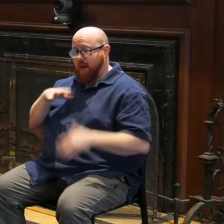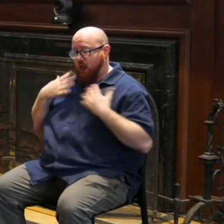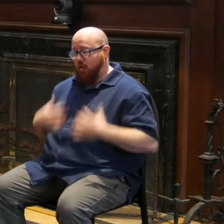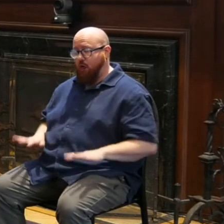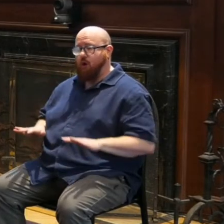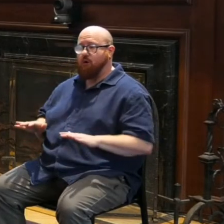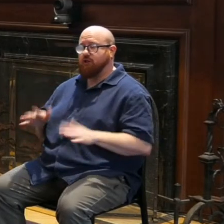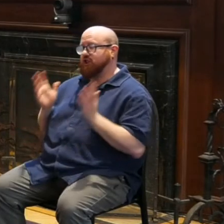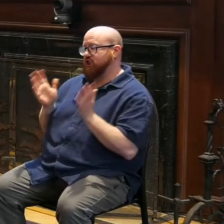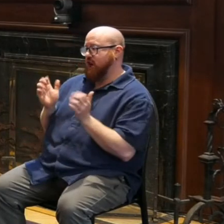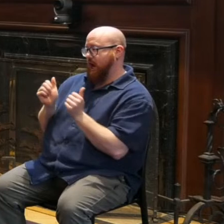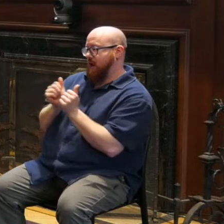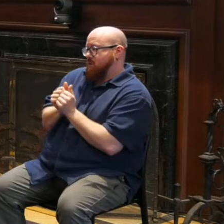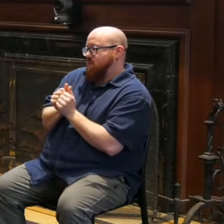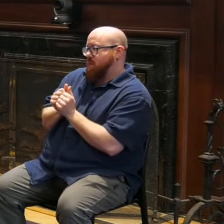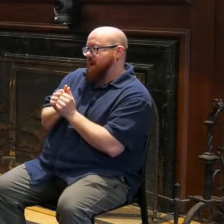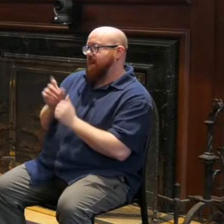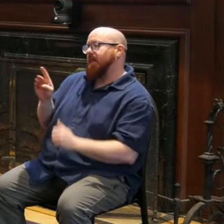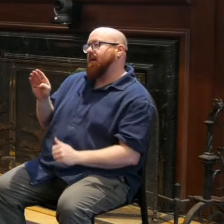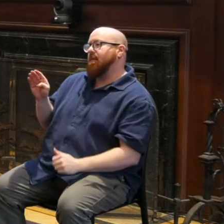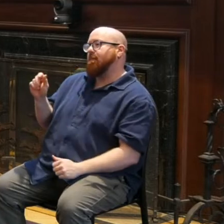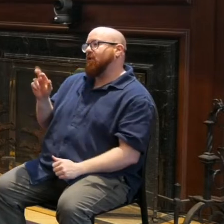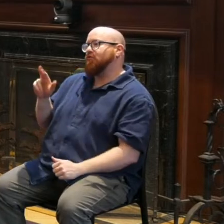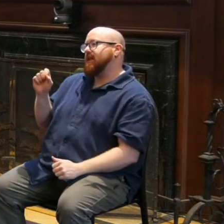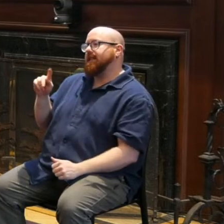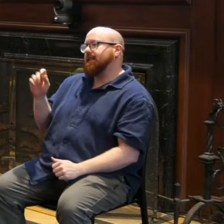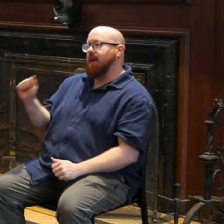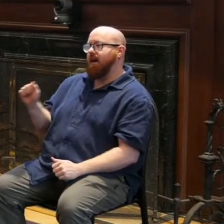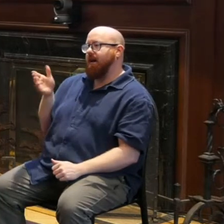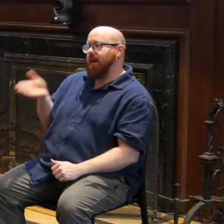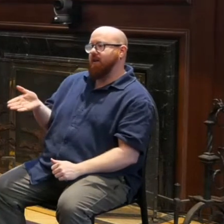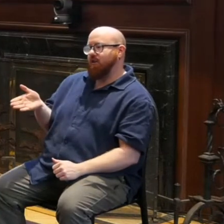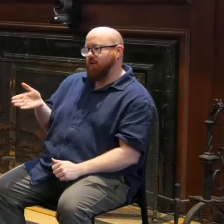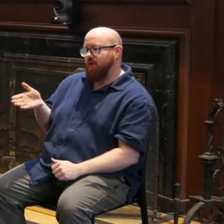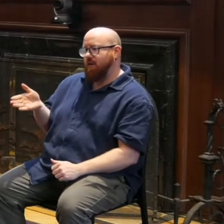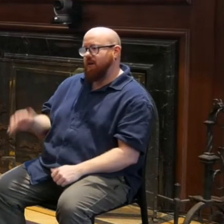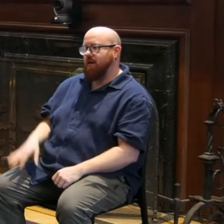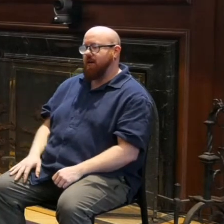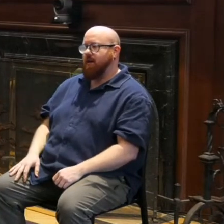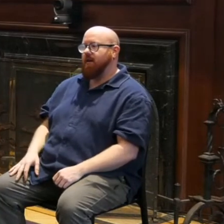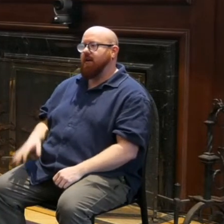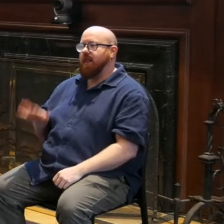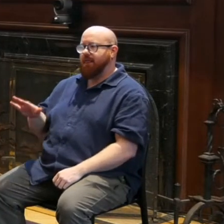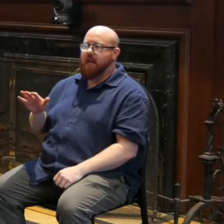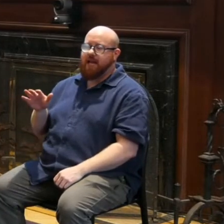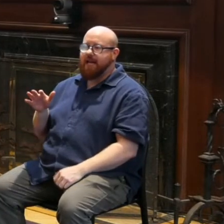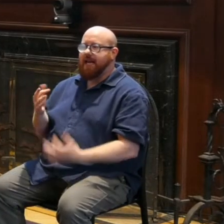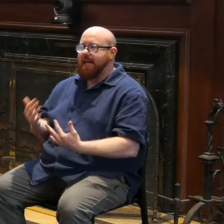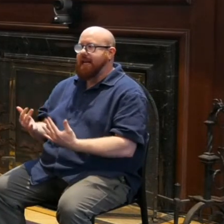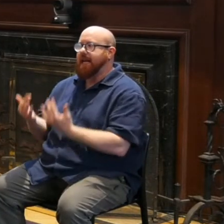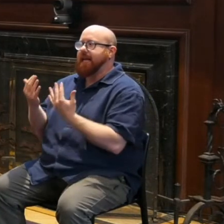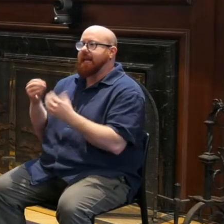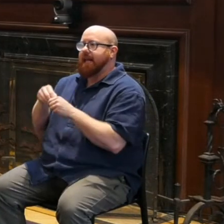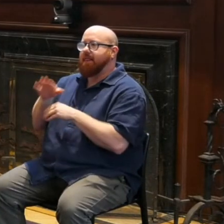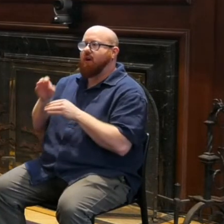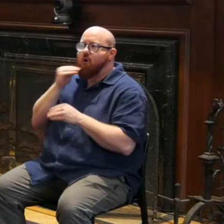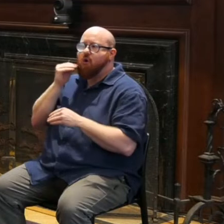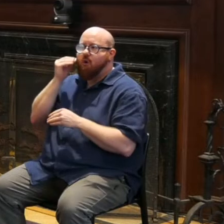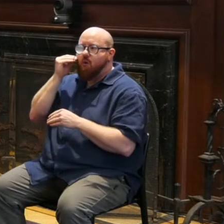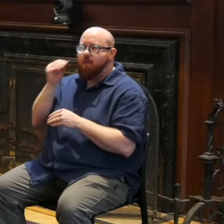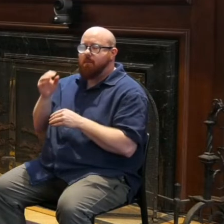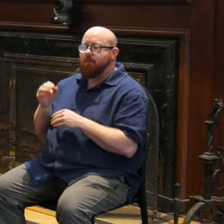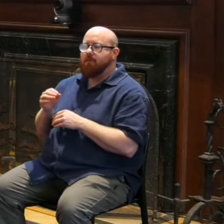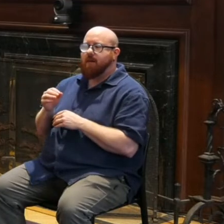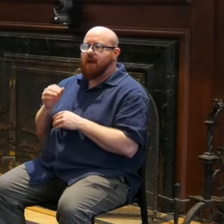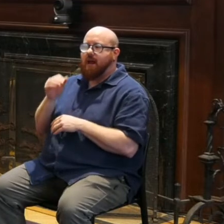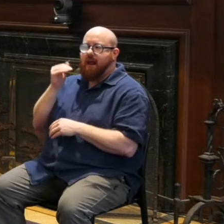here, that carry our kitchen smells and our butane heat home in their skin every night. She came